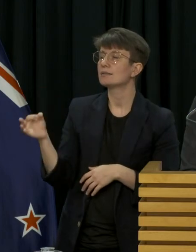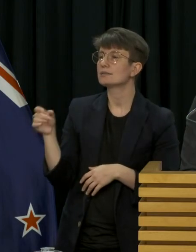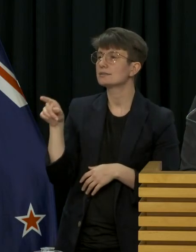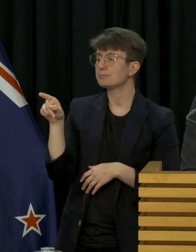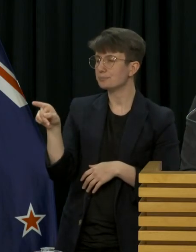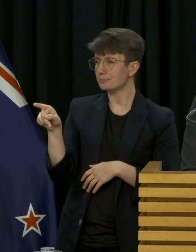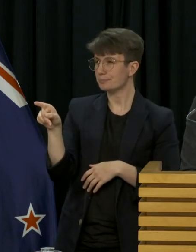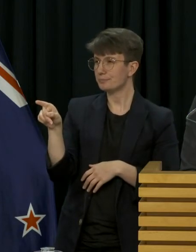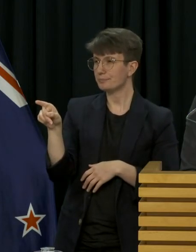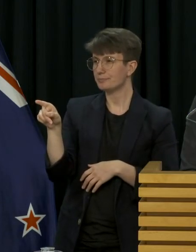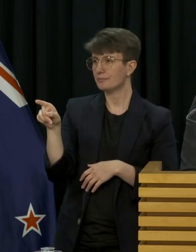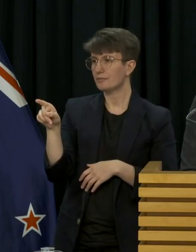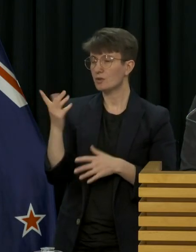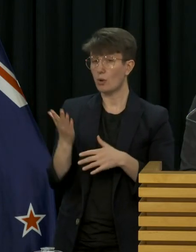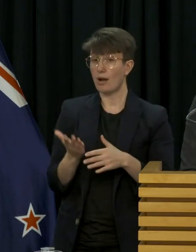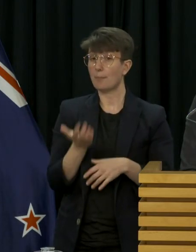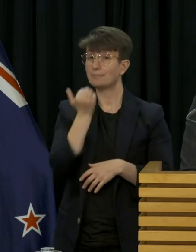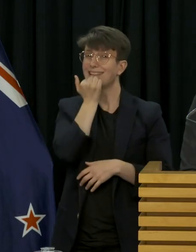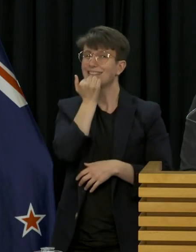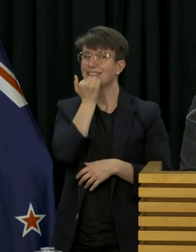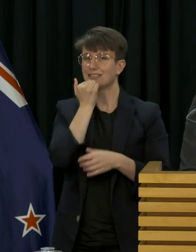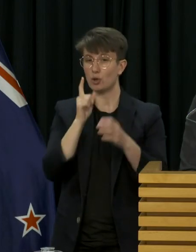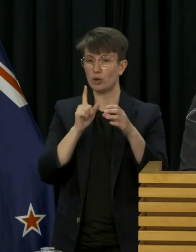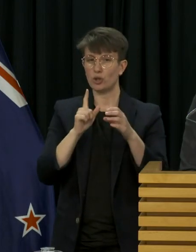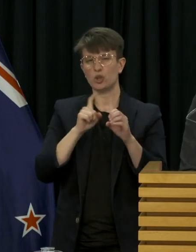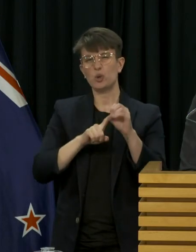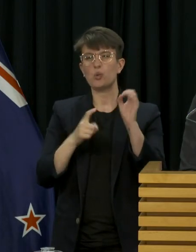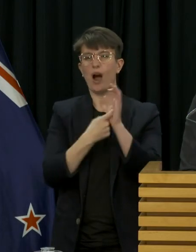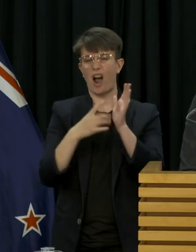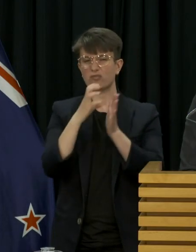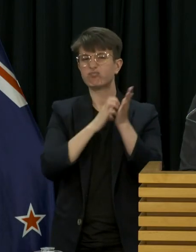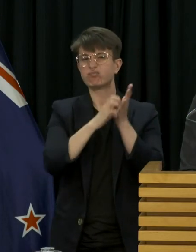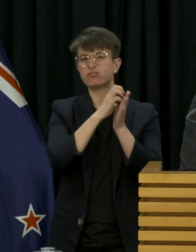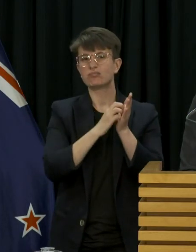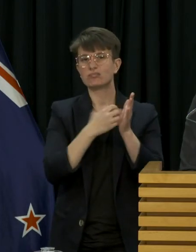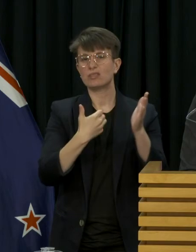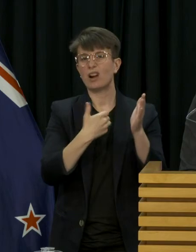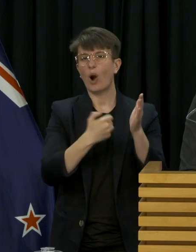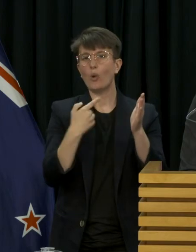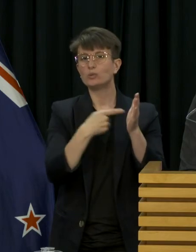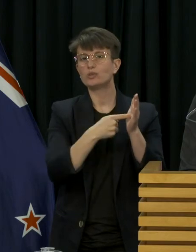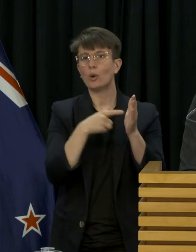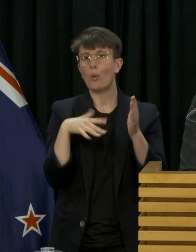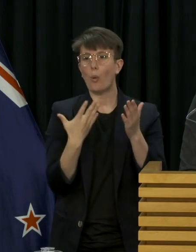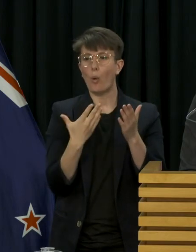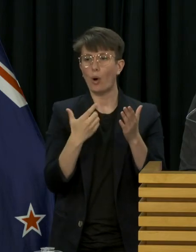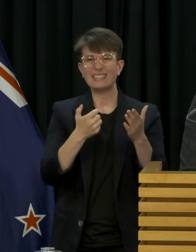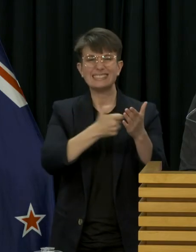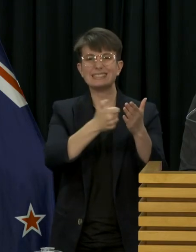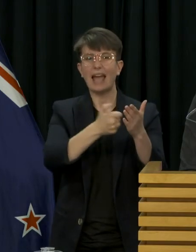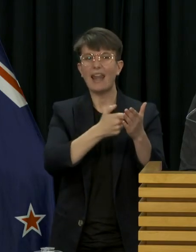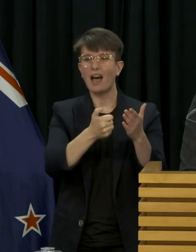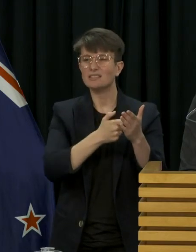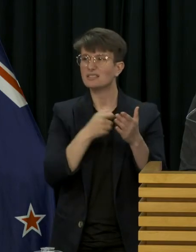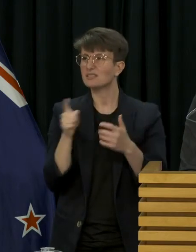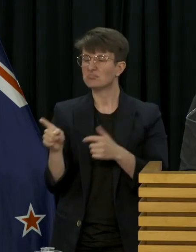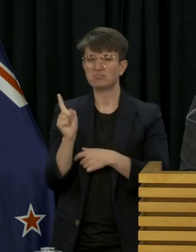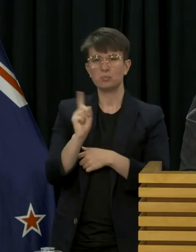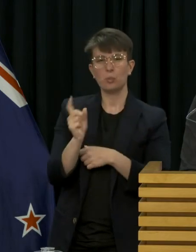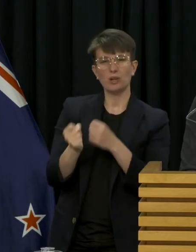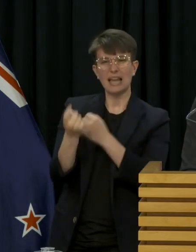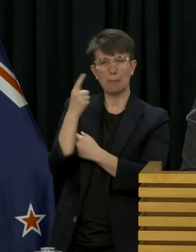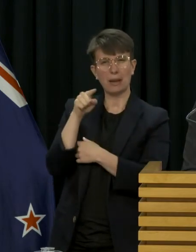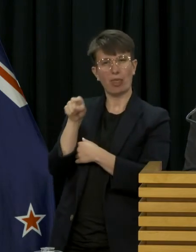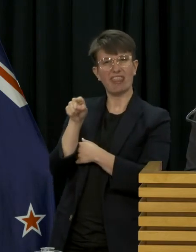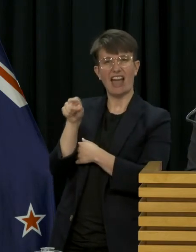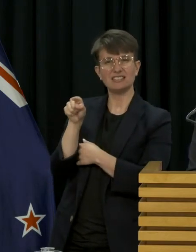COVID scanner, are you looking for more of like a stick or a carrot approach? Are you looking to maybe gamify or have penalties? Yeah, we're actually interested in